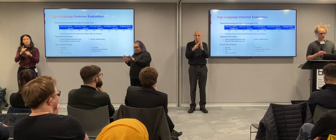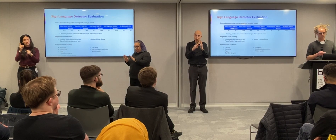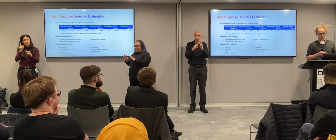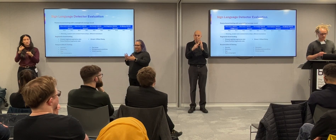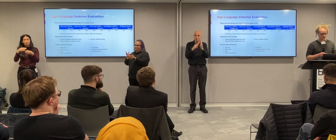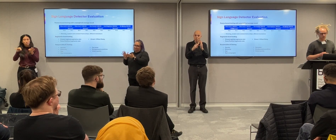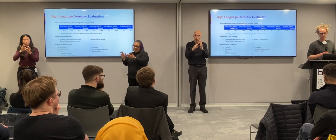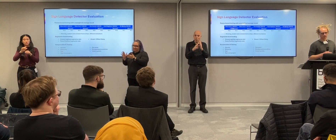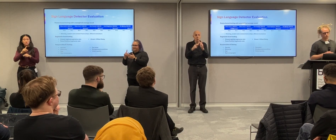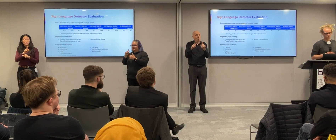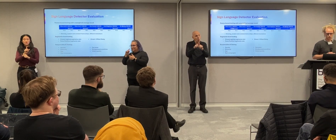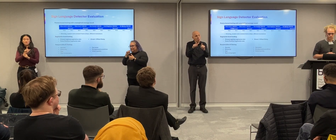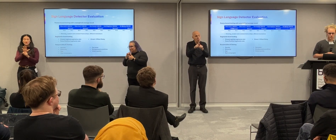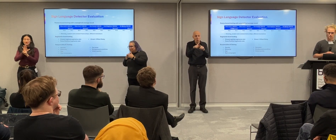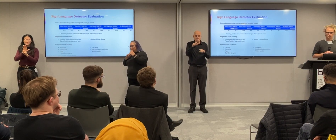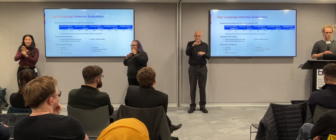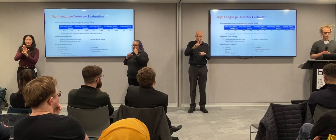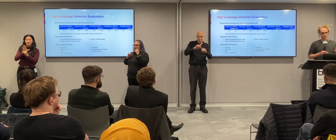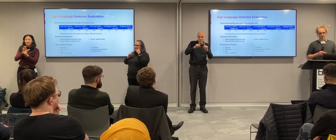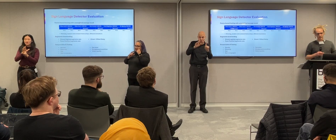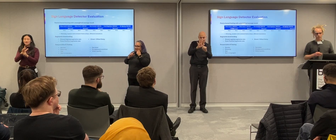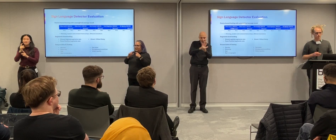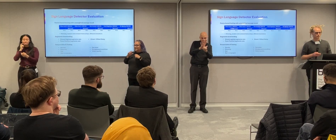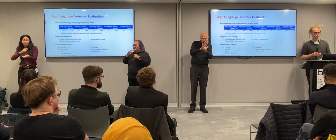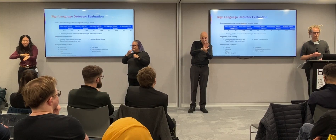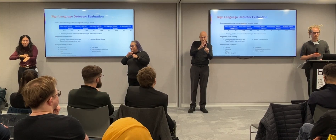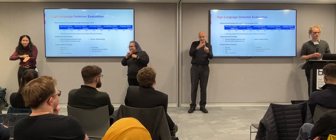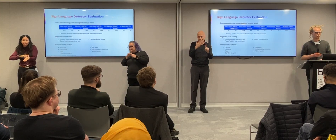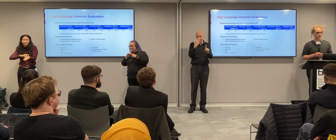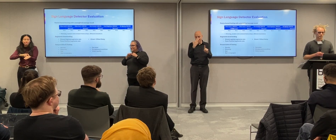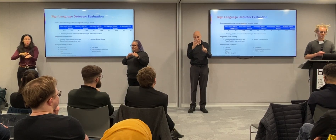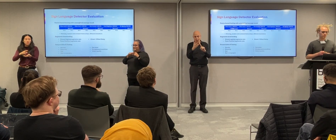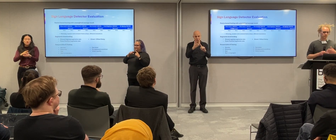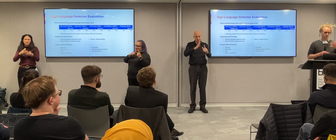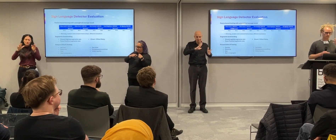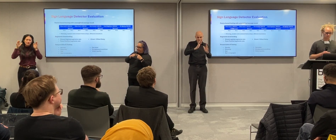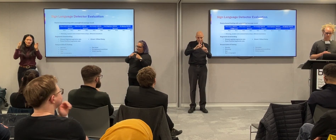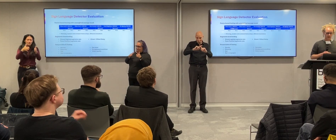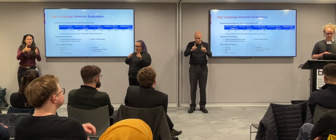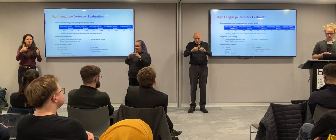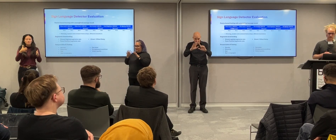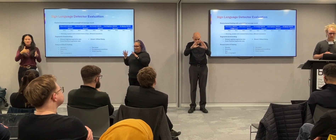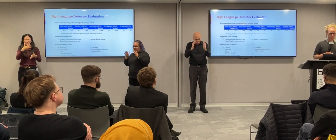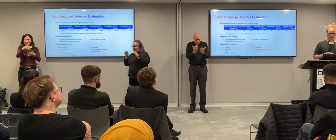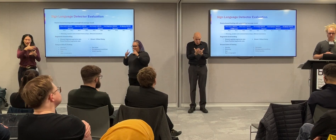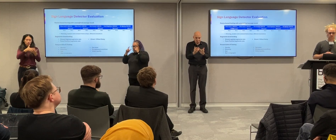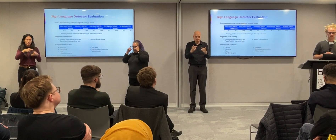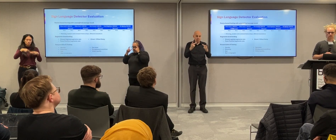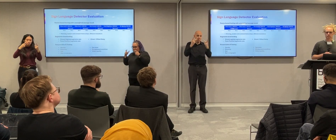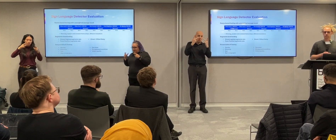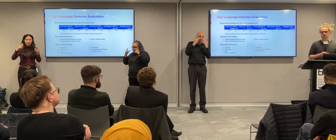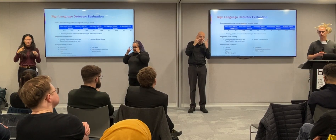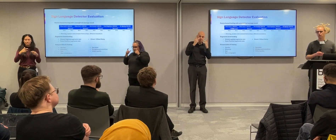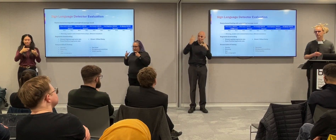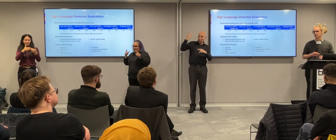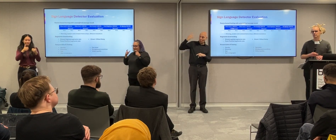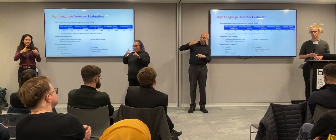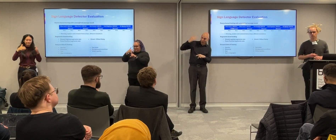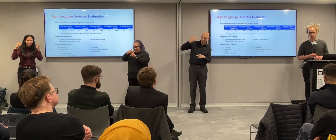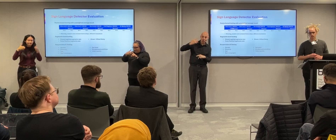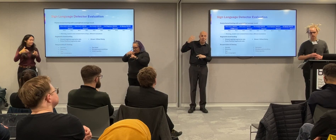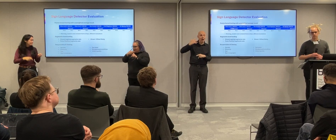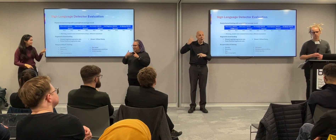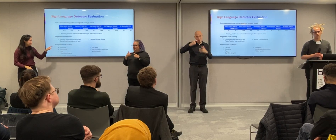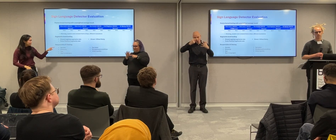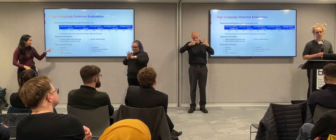certain gender, ethnicities, age groups, certain sign languages, certain eyewear, background condition, video quality, and